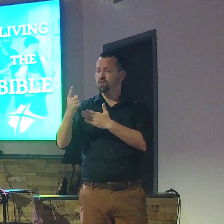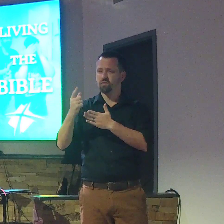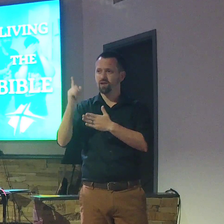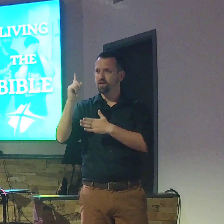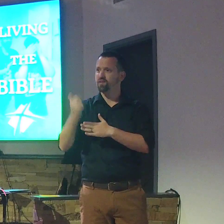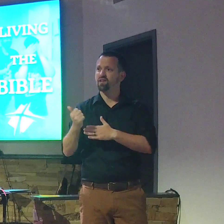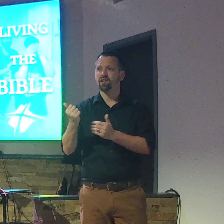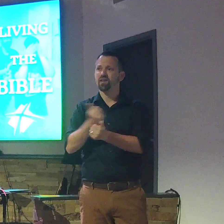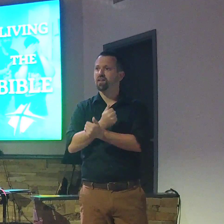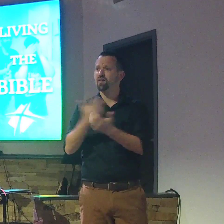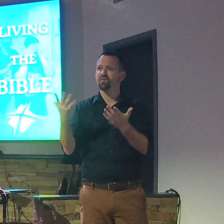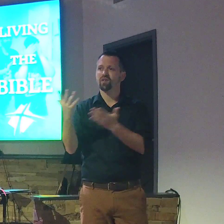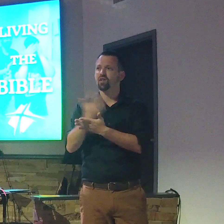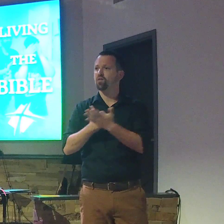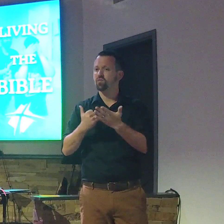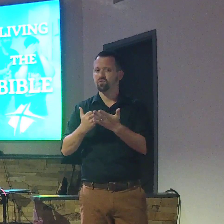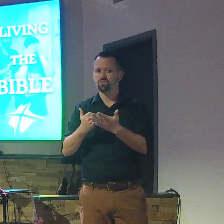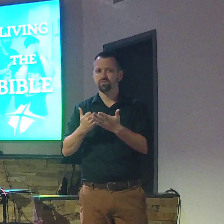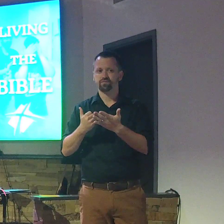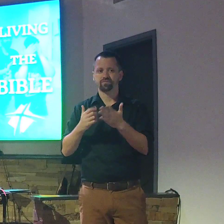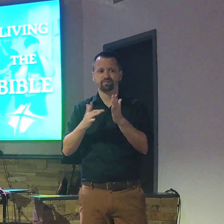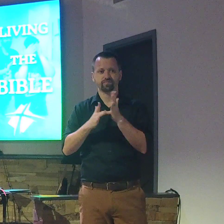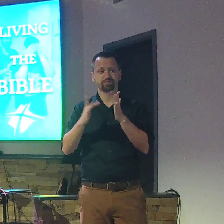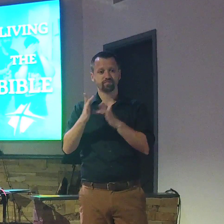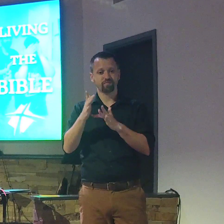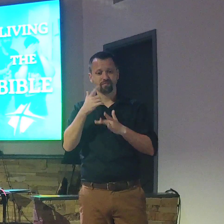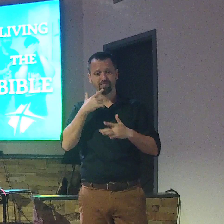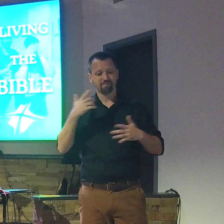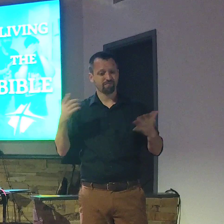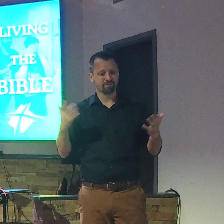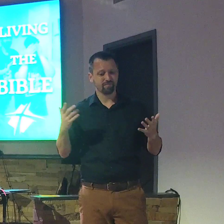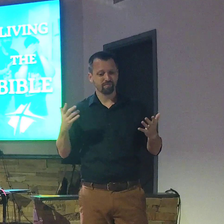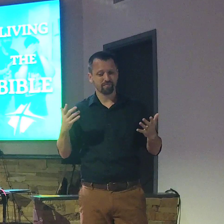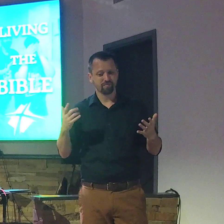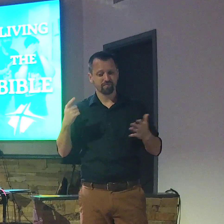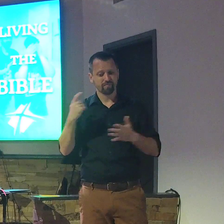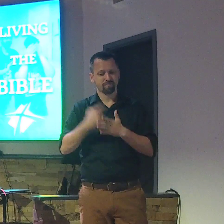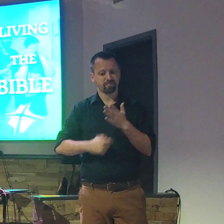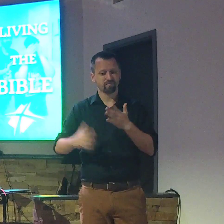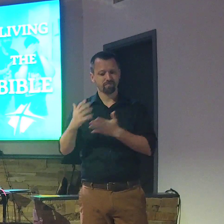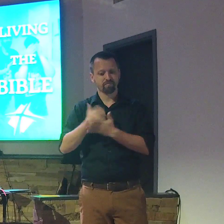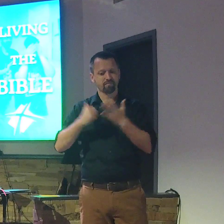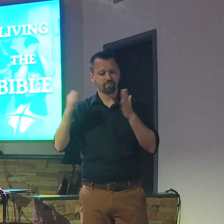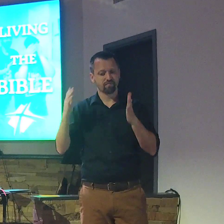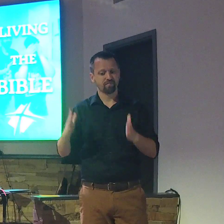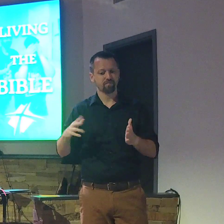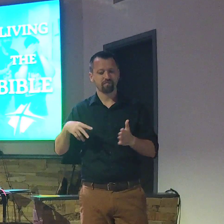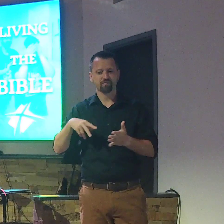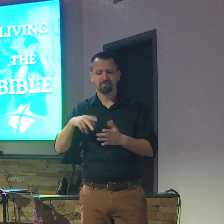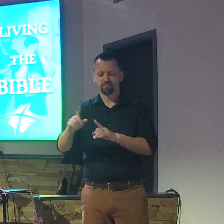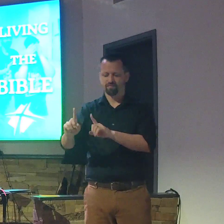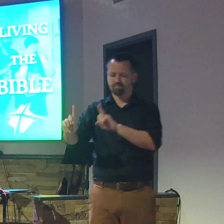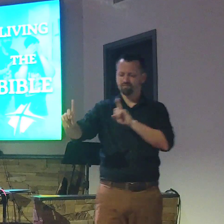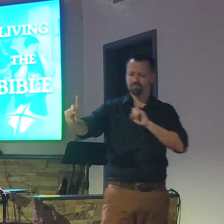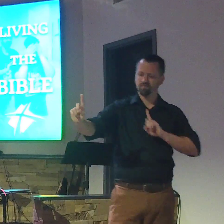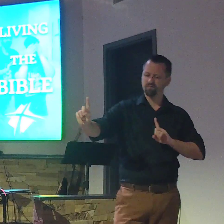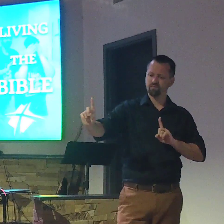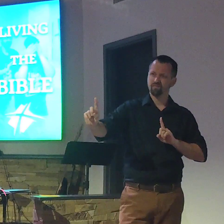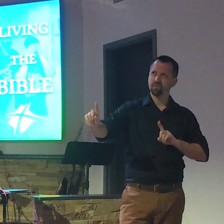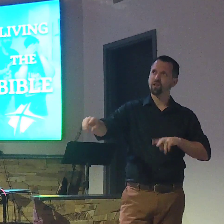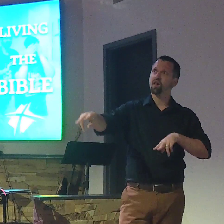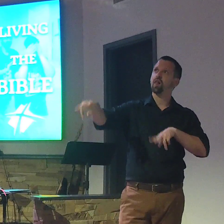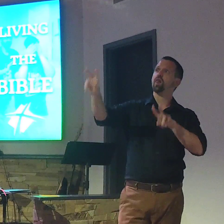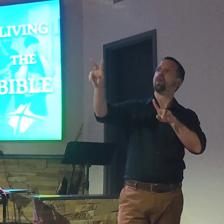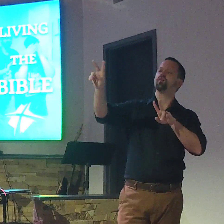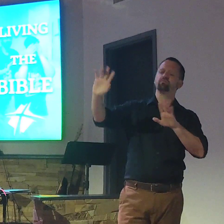earn. But notice what Jesus says here in verse 13. He says, but the tax collector, standing at a distance, would not even lift his